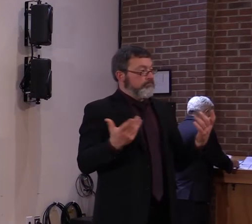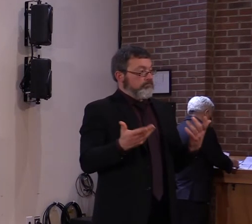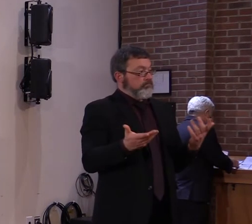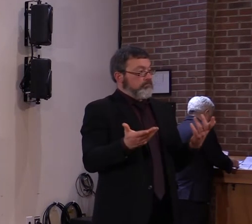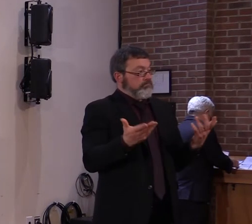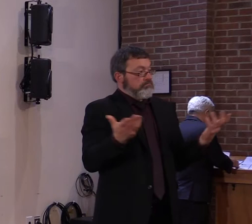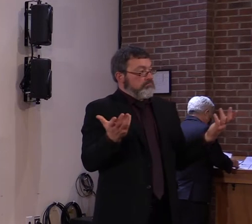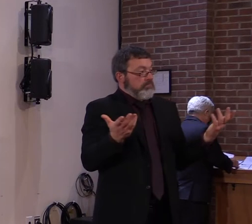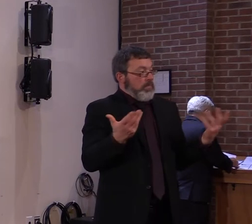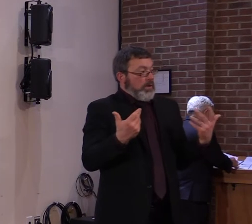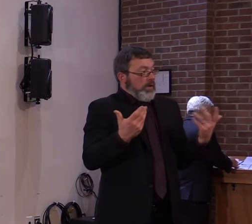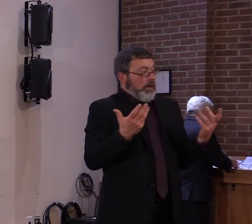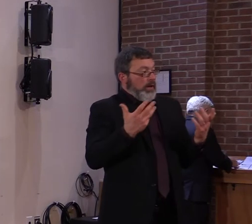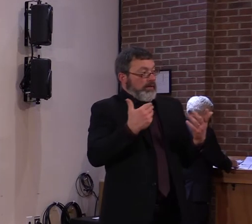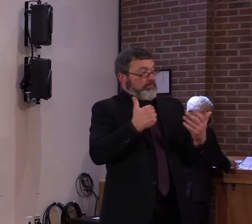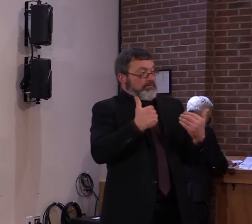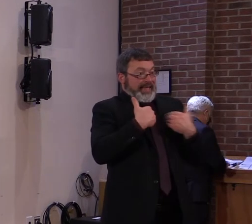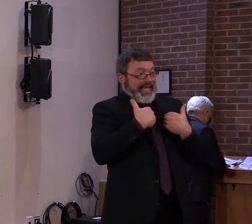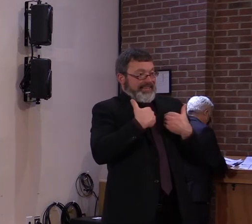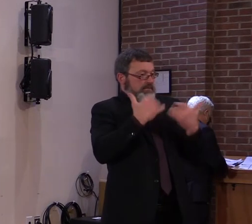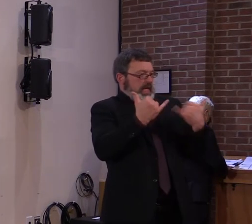we're watching very closely.